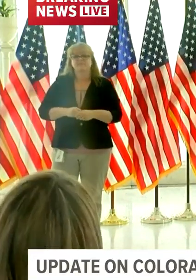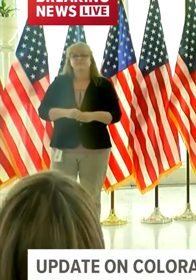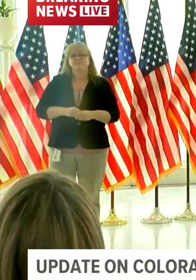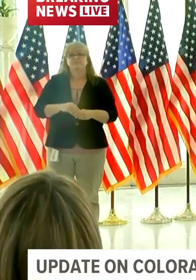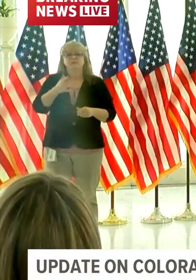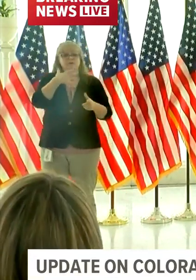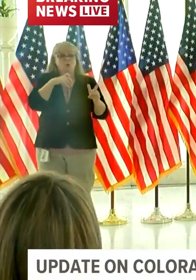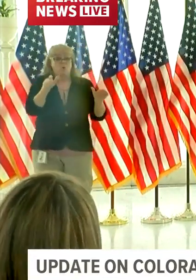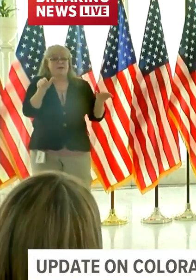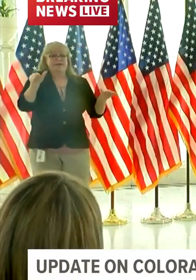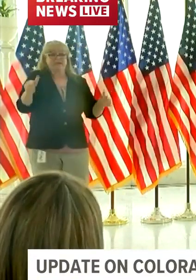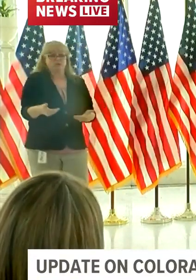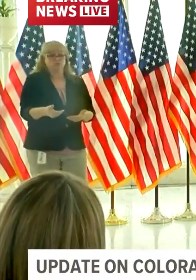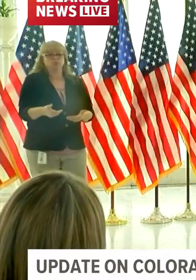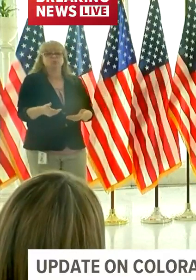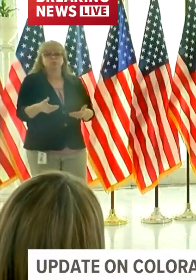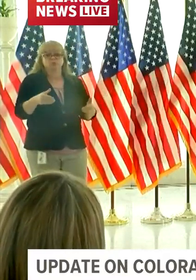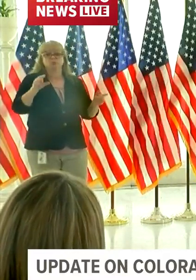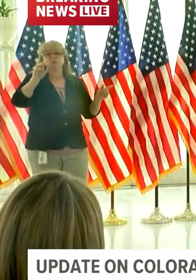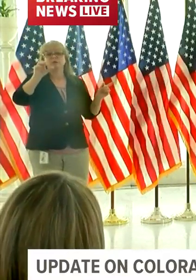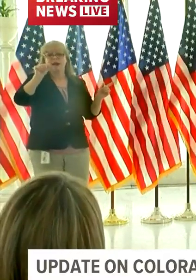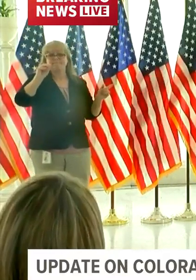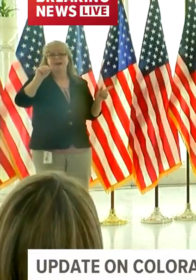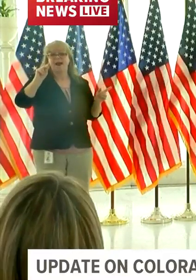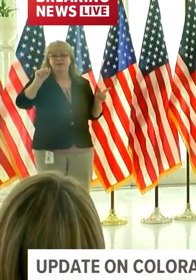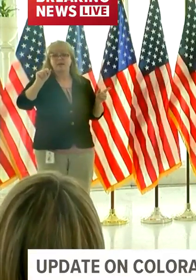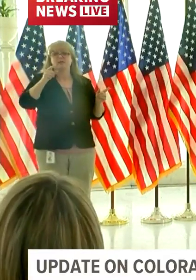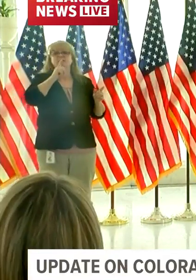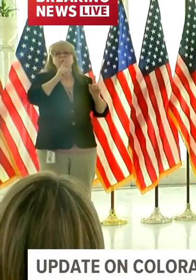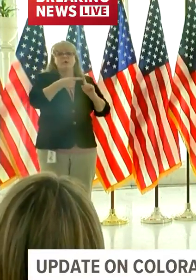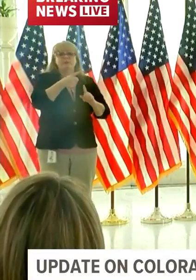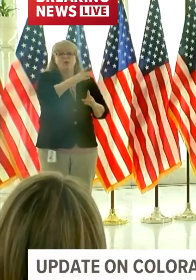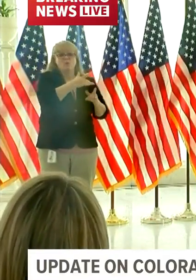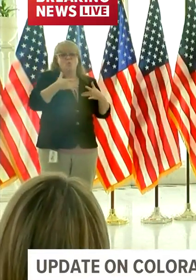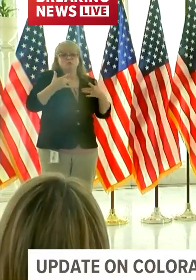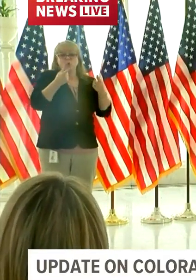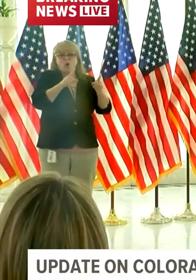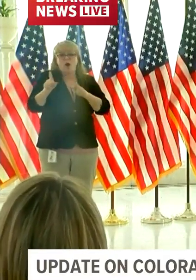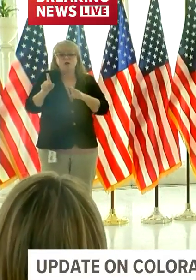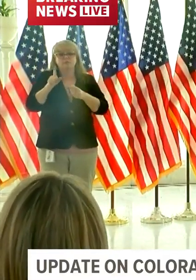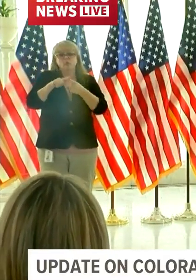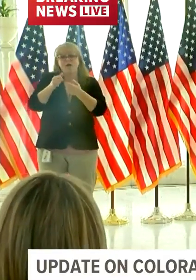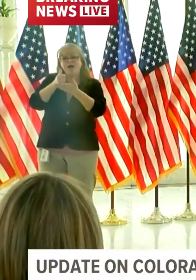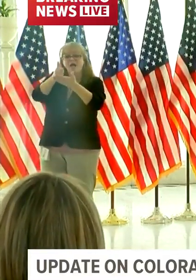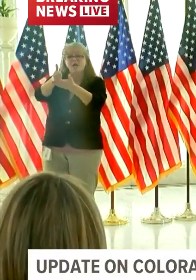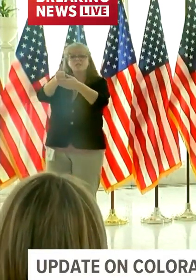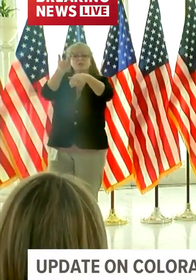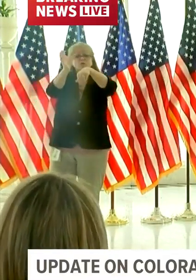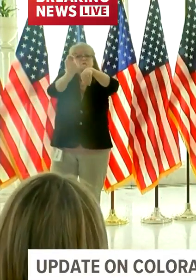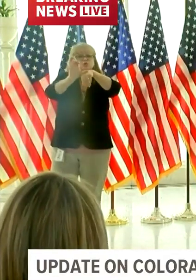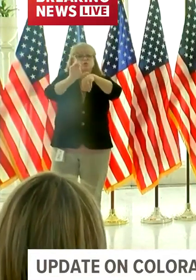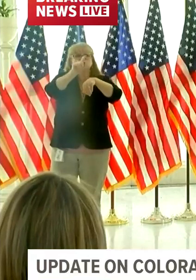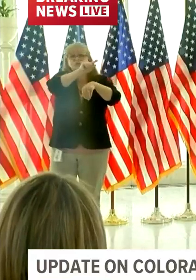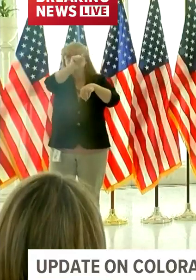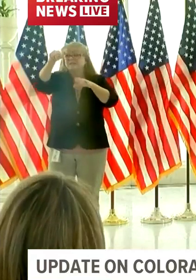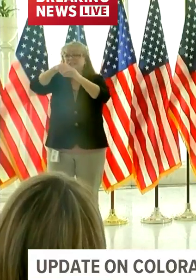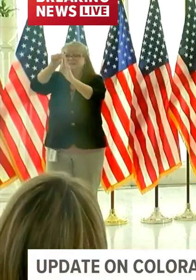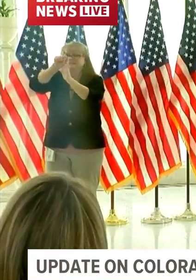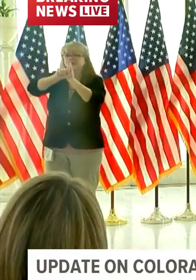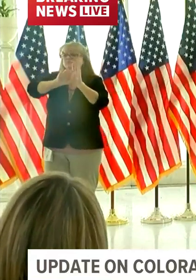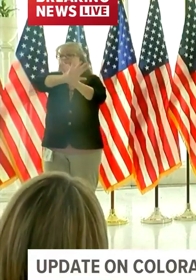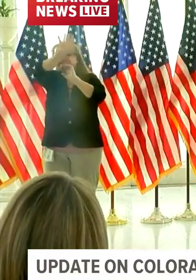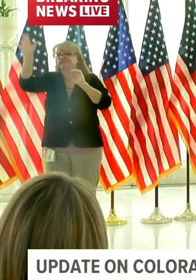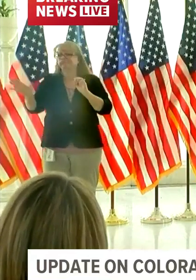what faith leaders are doing to serve the people of faith of our great state. Reverend Henderson is the Executive Director of the Interfaith Alliance